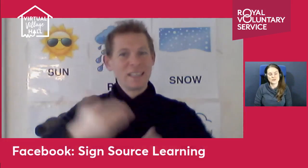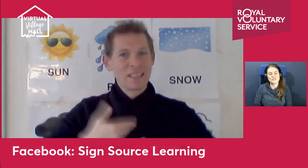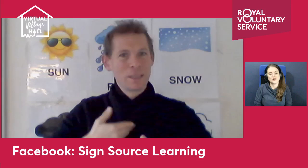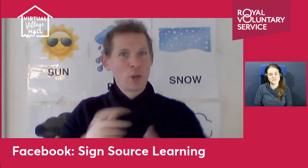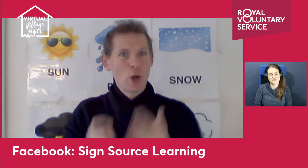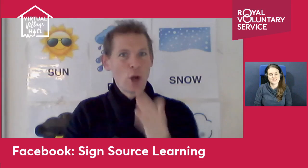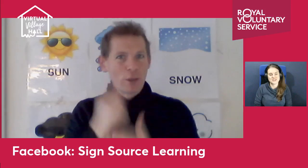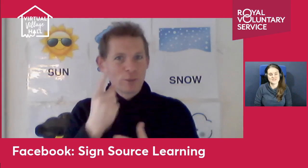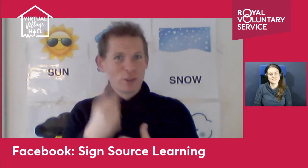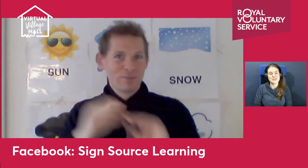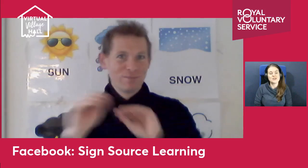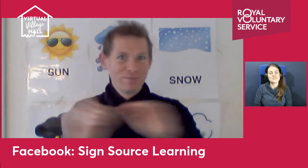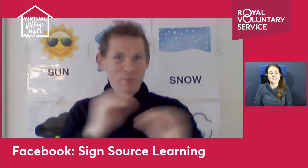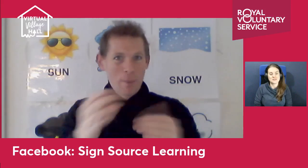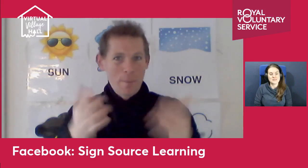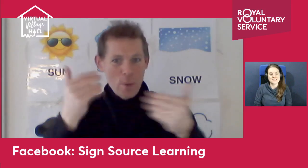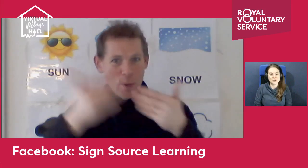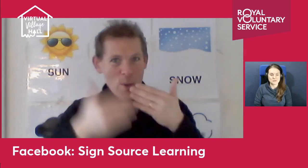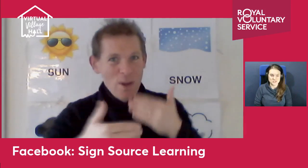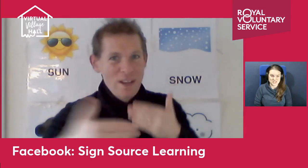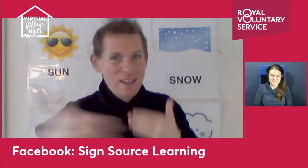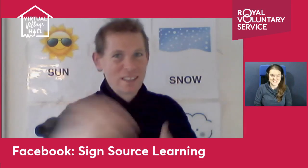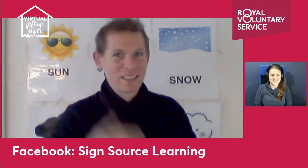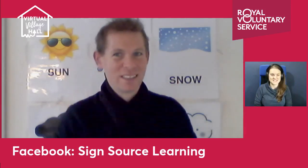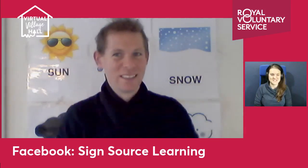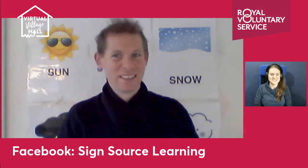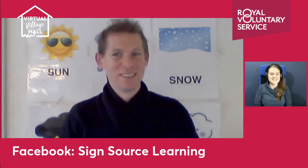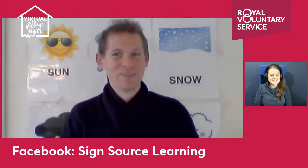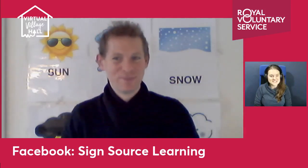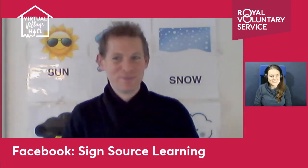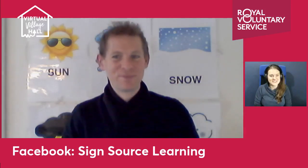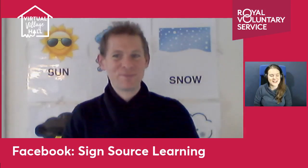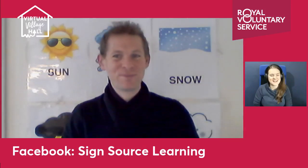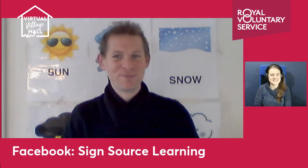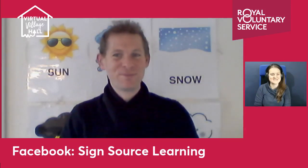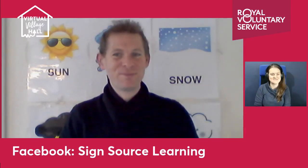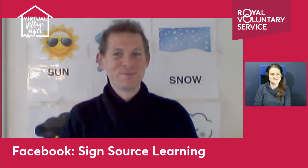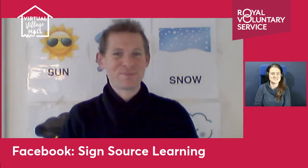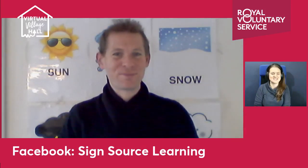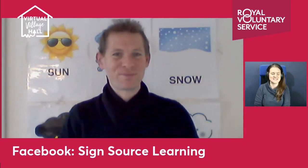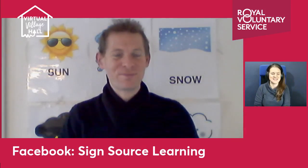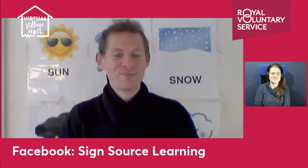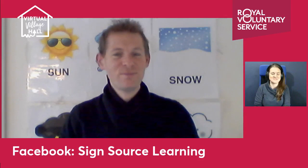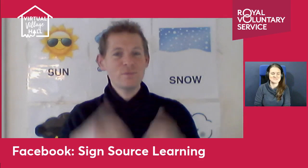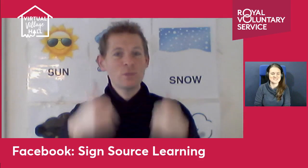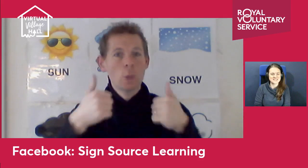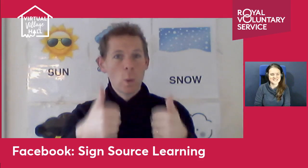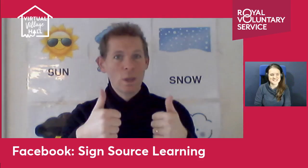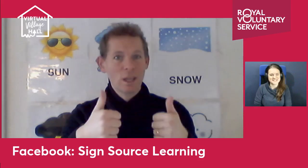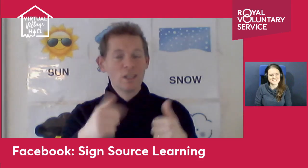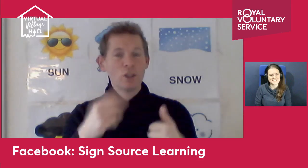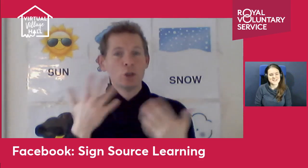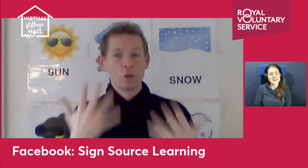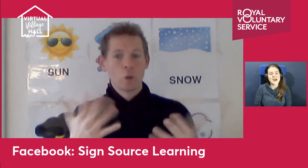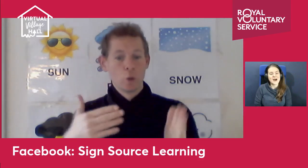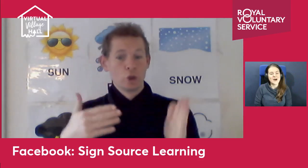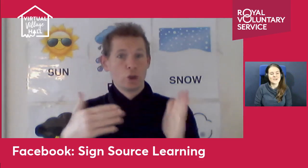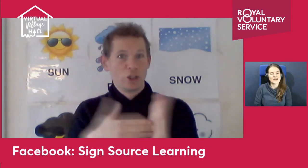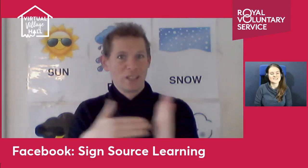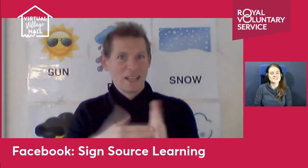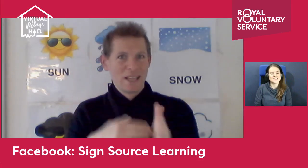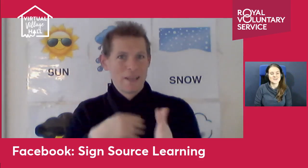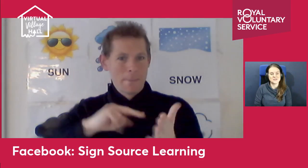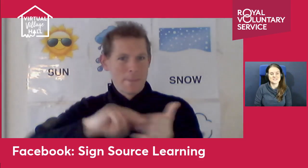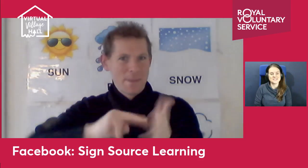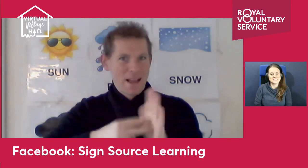the Royal Voluntary Service for giving me this opportunity to teach you all some more sessions. All